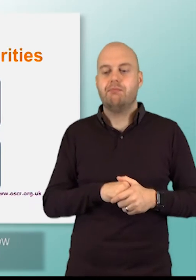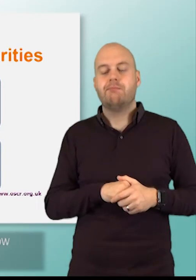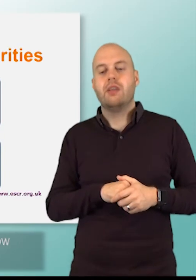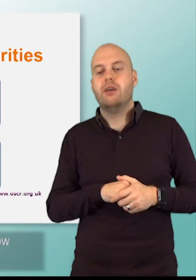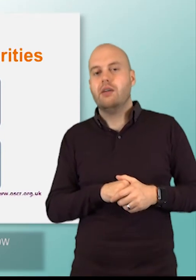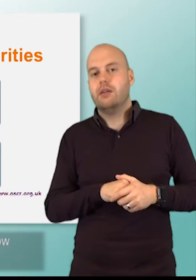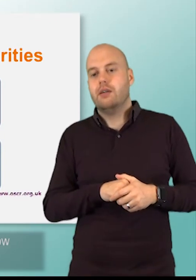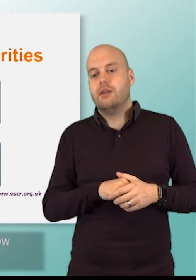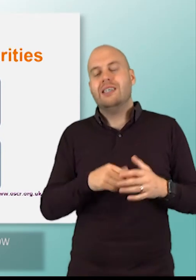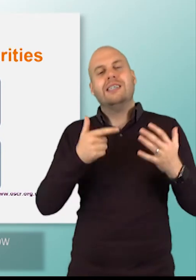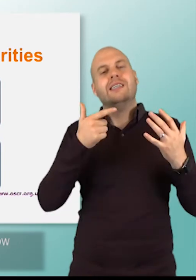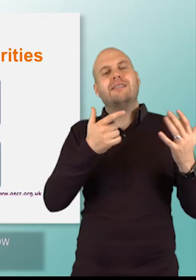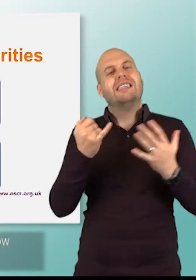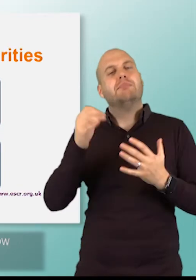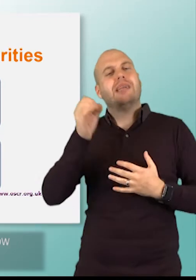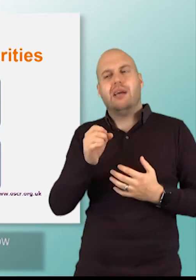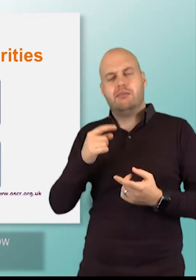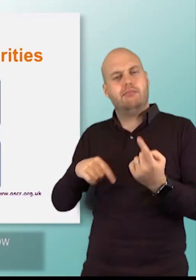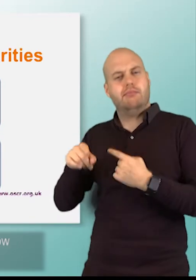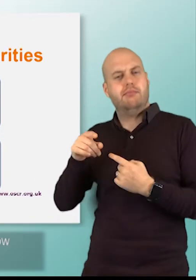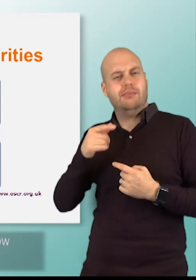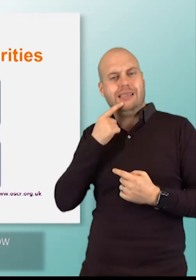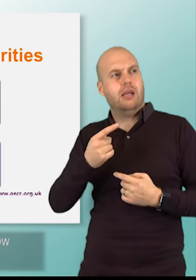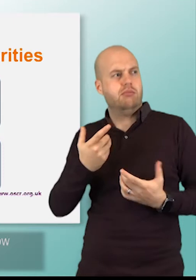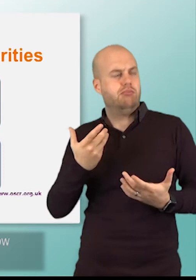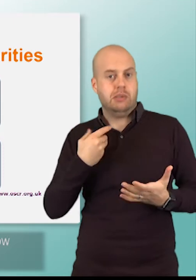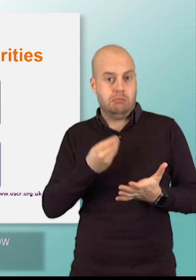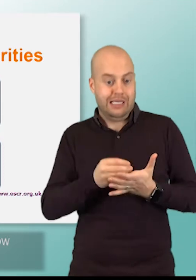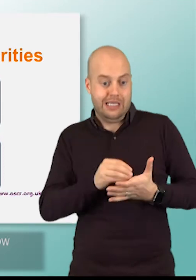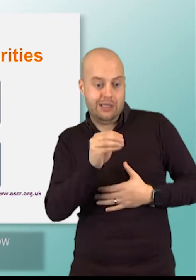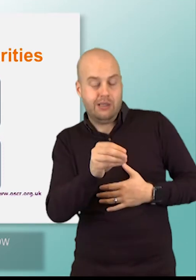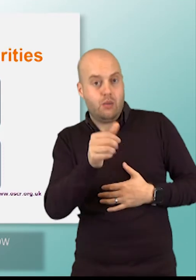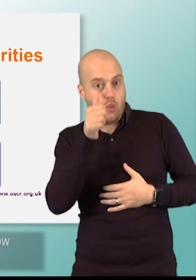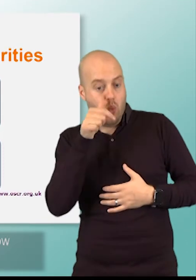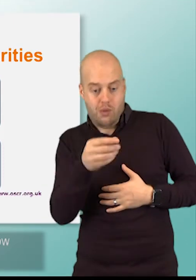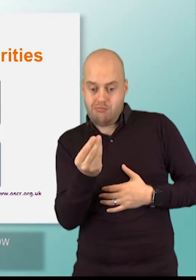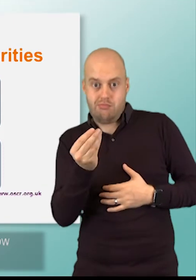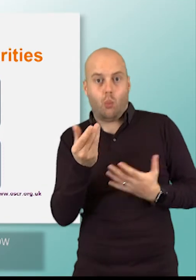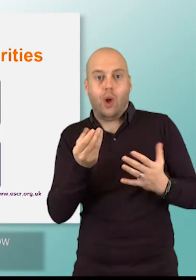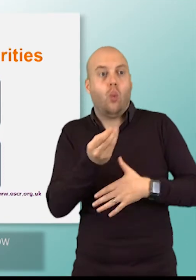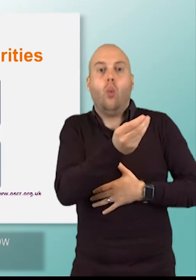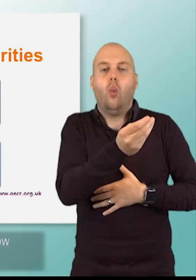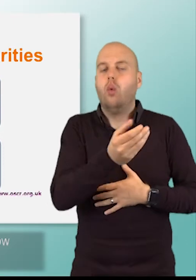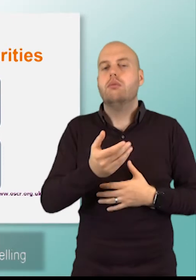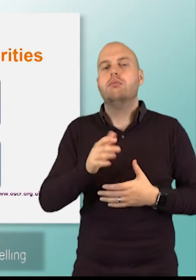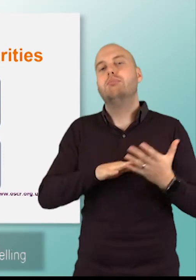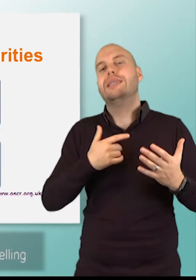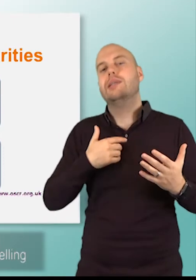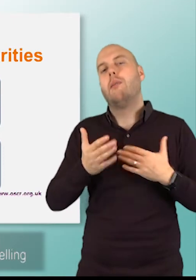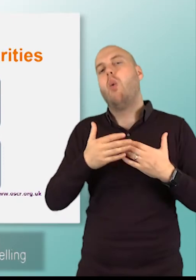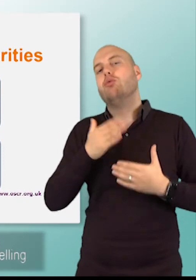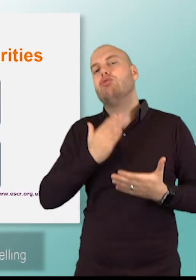76%, and I think this is the public, say that knowing how much goes to the cause increases their trust. So you'll